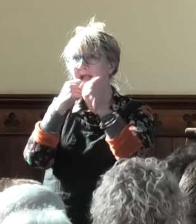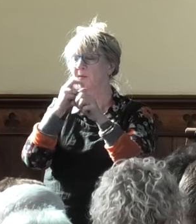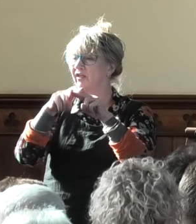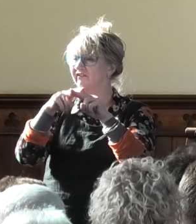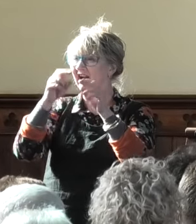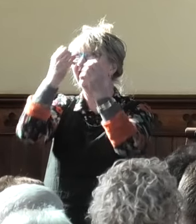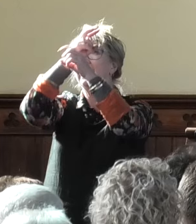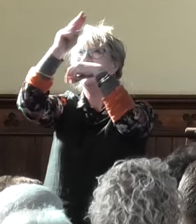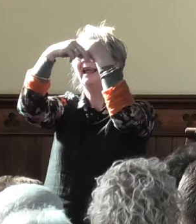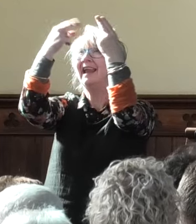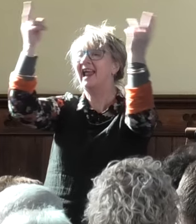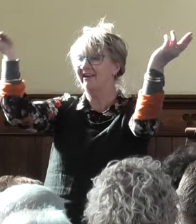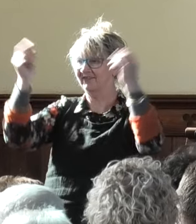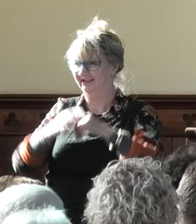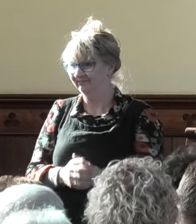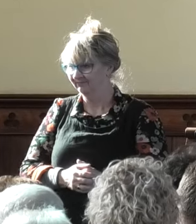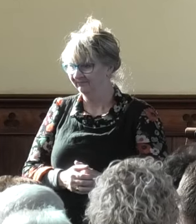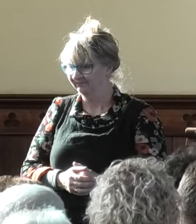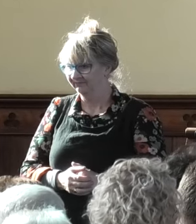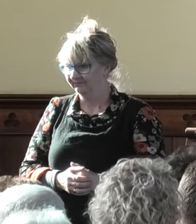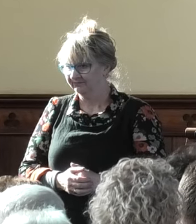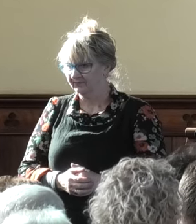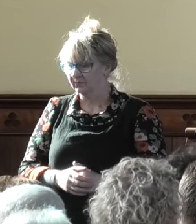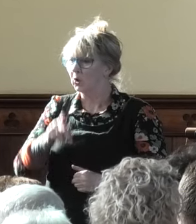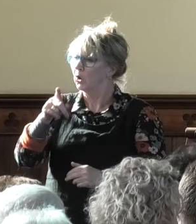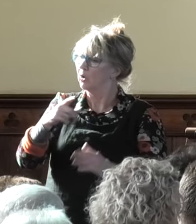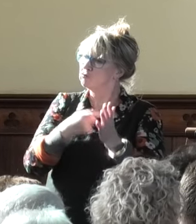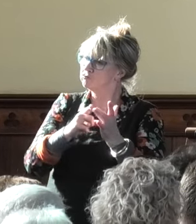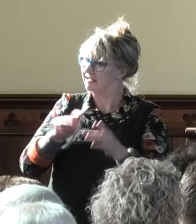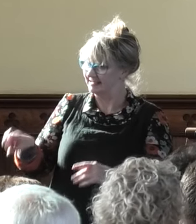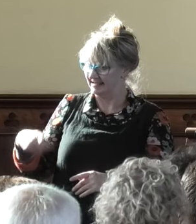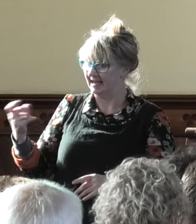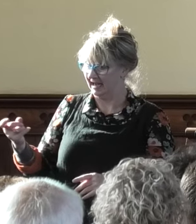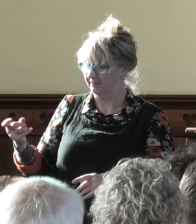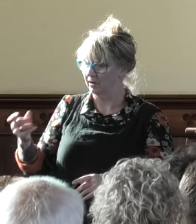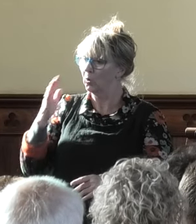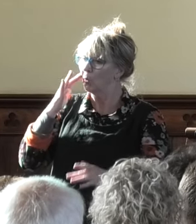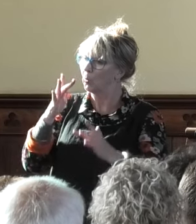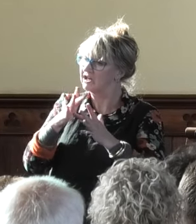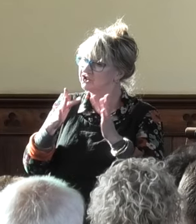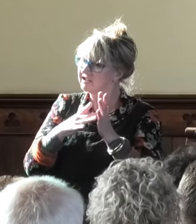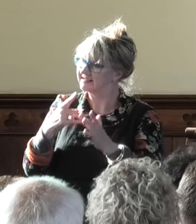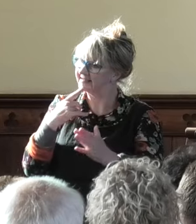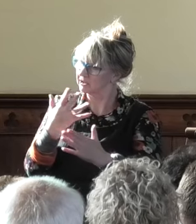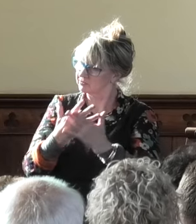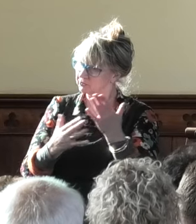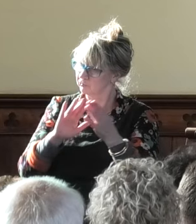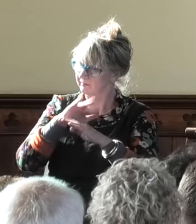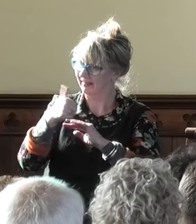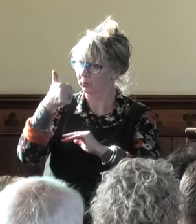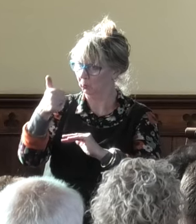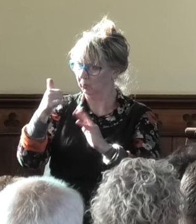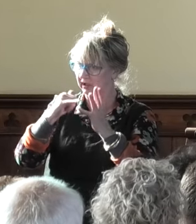Gwen is Rin and Hank's long-term neighbour, and she says that when Jesus told the story of the Good